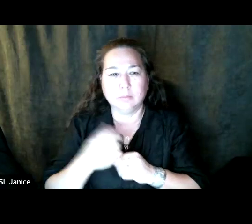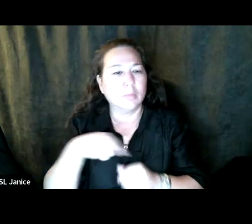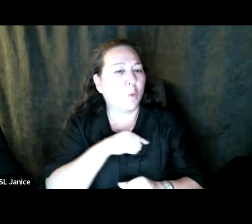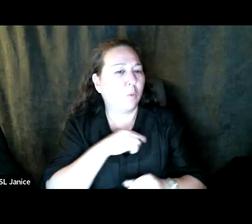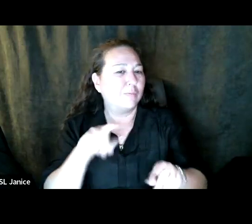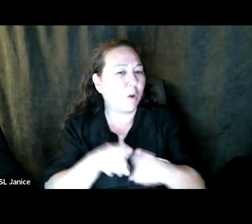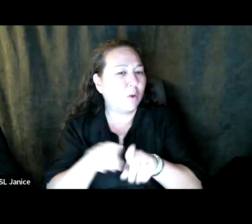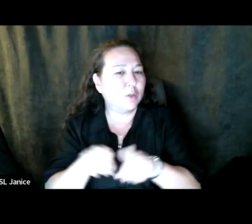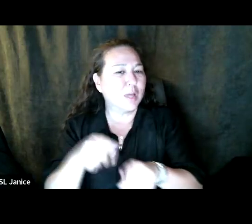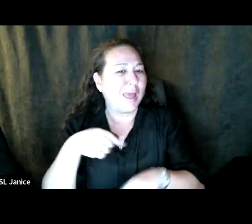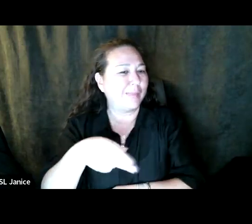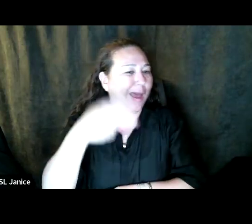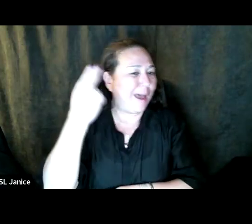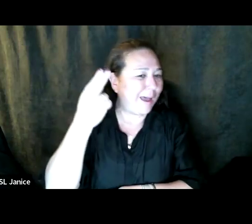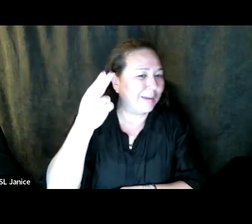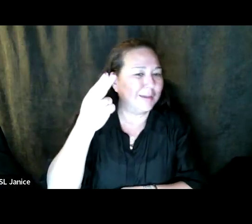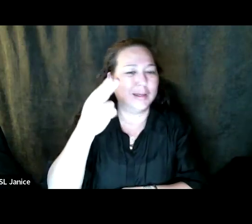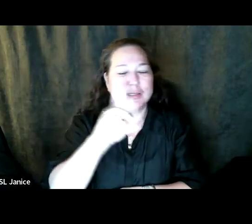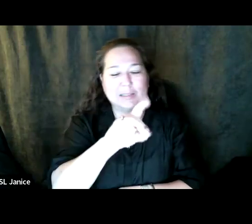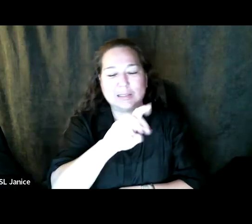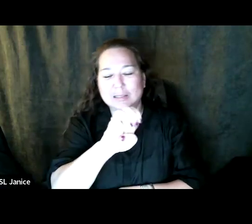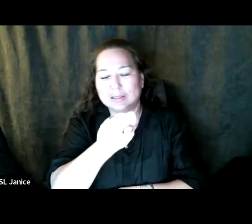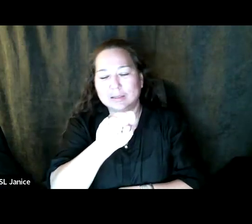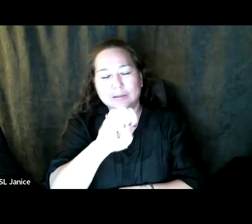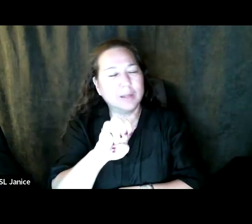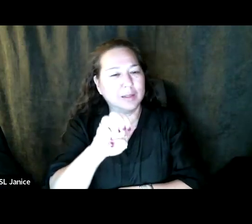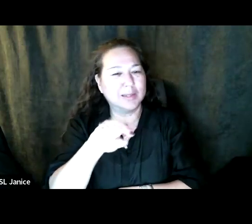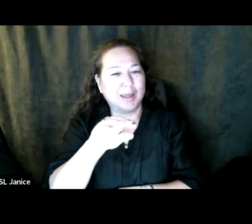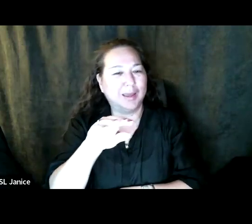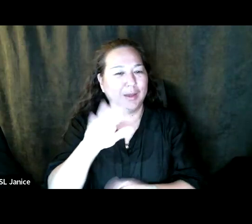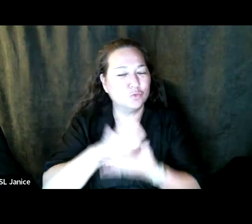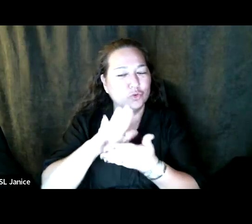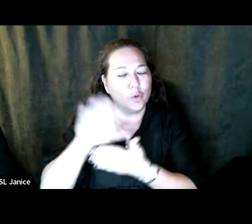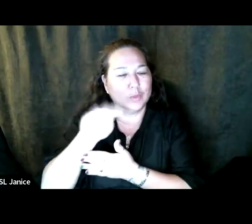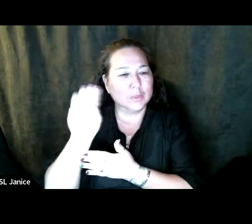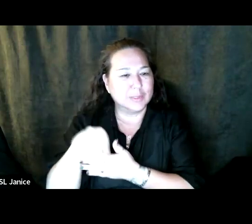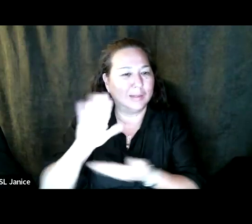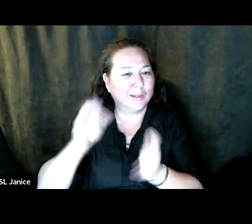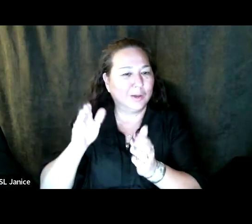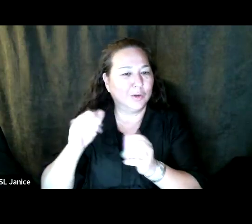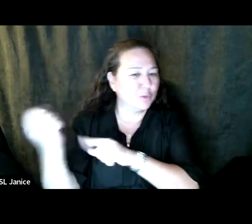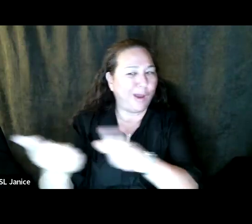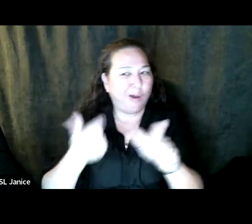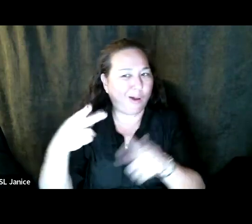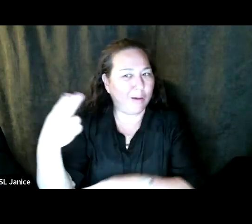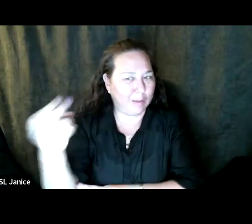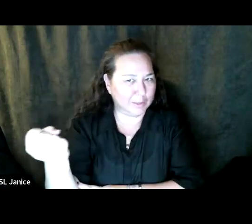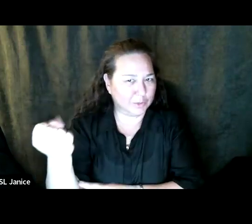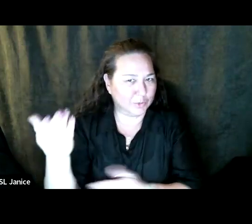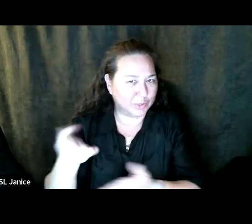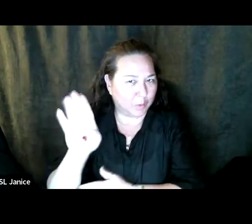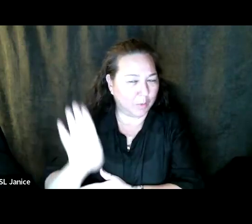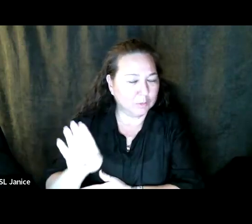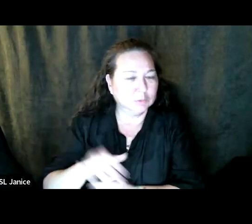accountability percentile of all Boston 9 through 12 high schools. We continue to maintain